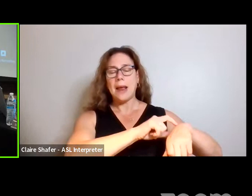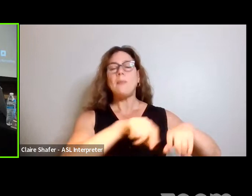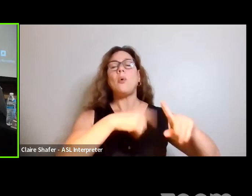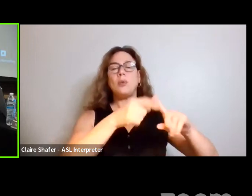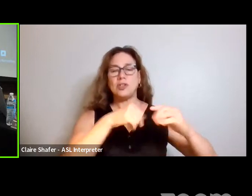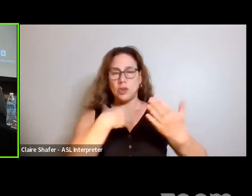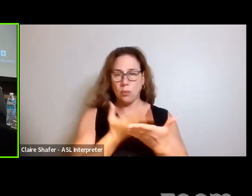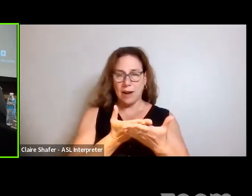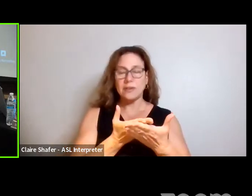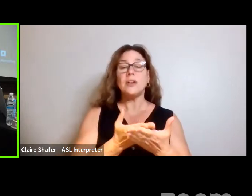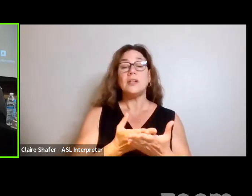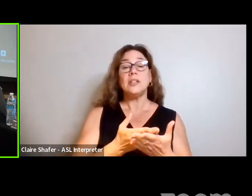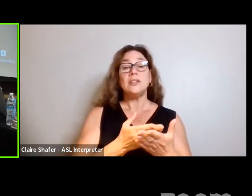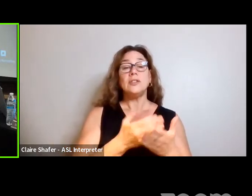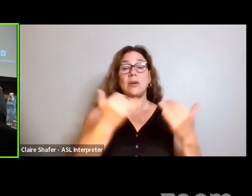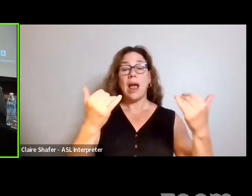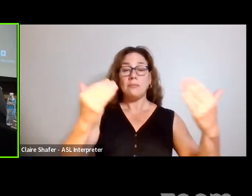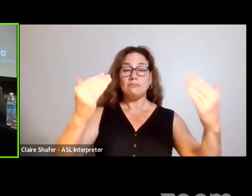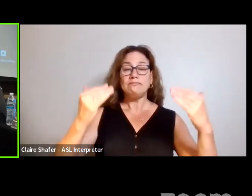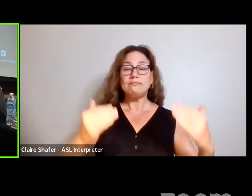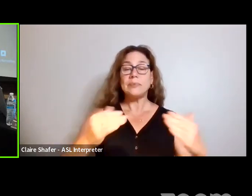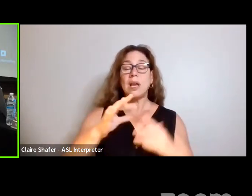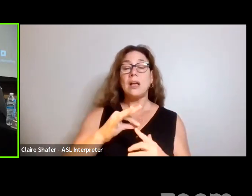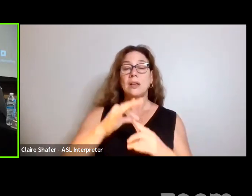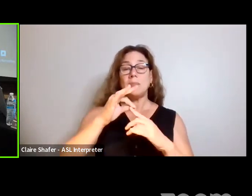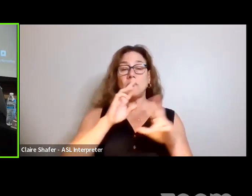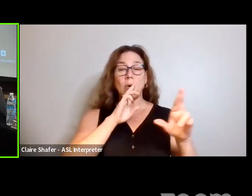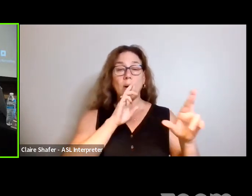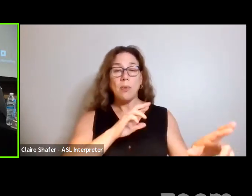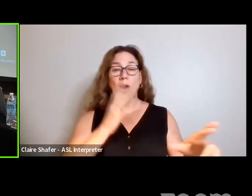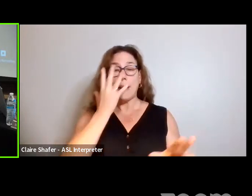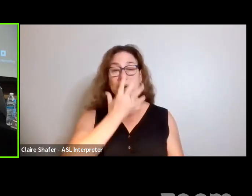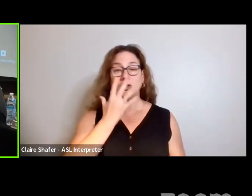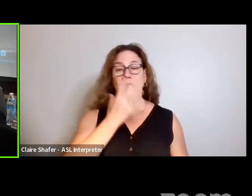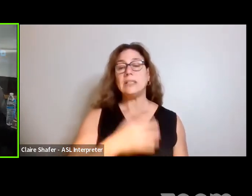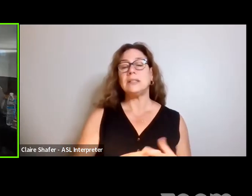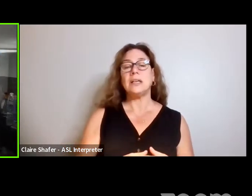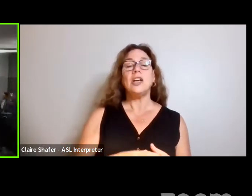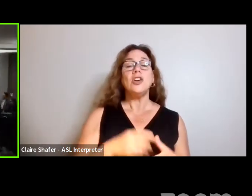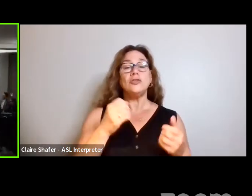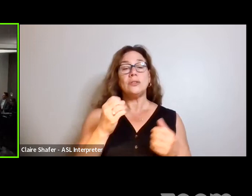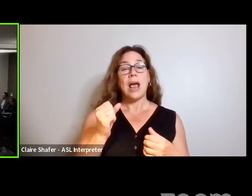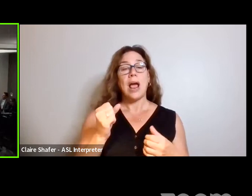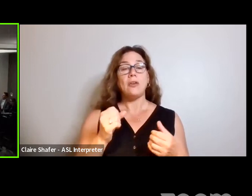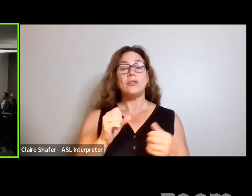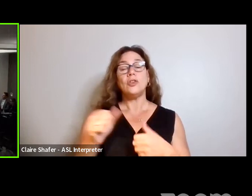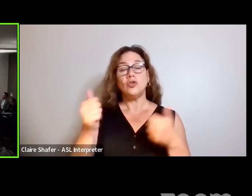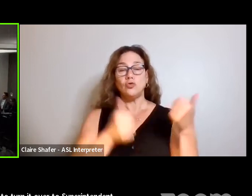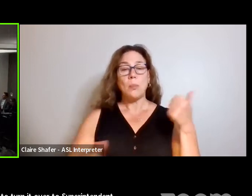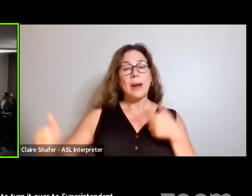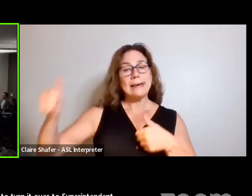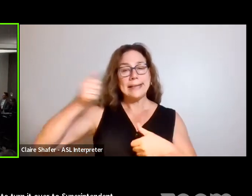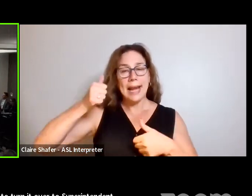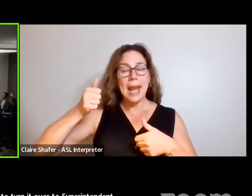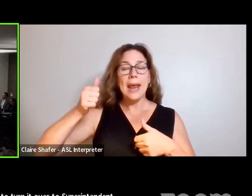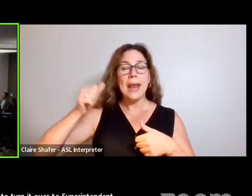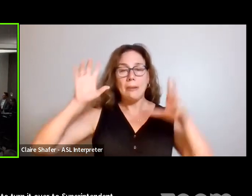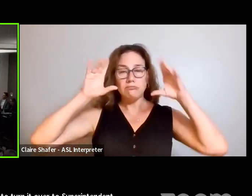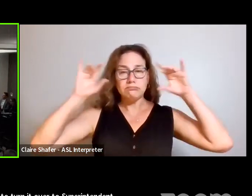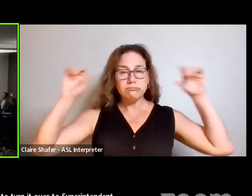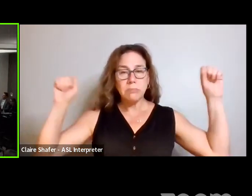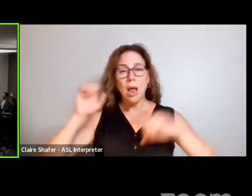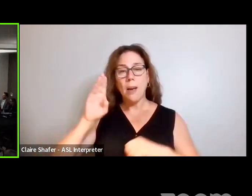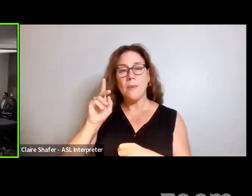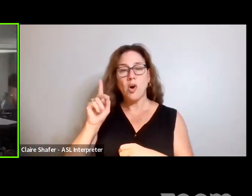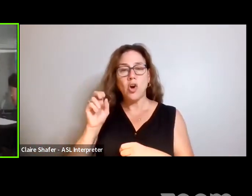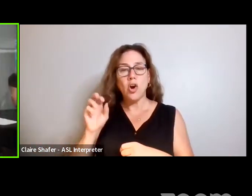moving to special reports and appearances, I'm going to turn it over to Superintendent Booker. Thank you so much. So this evening, we'd love to do our kind of opening first